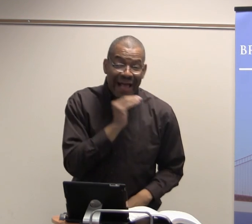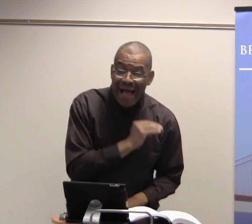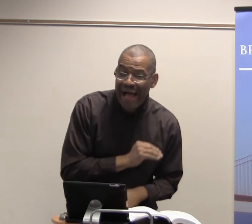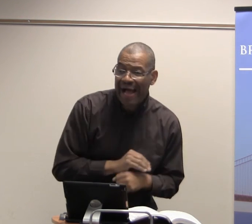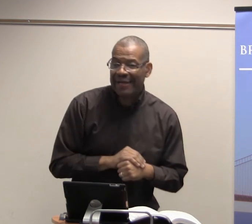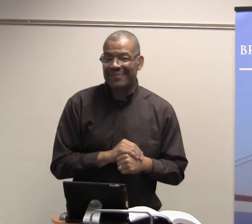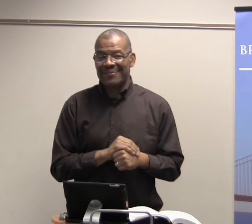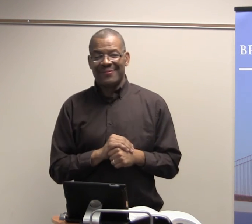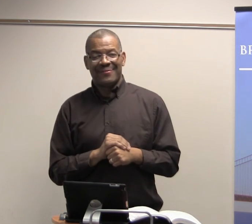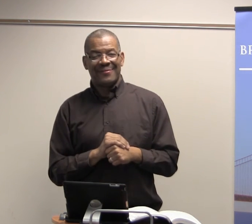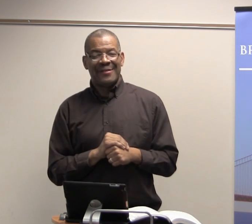lives.